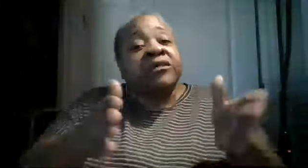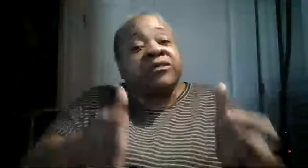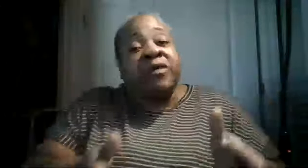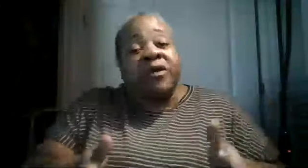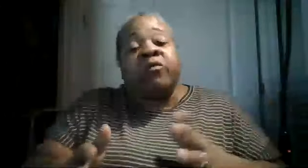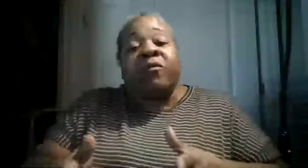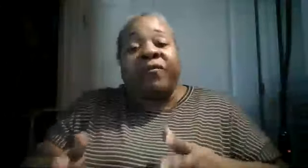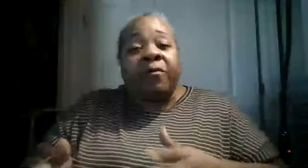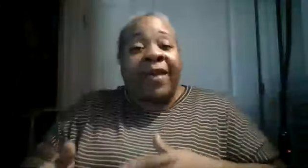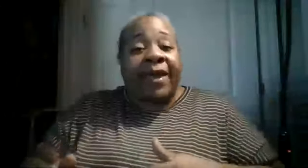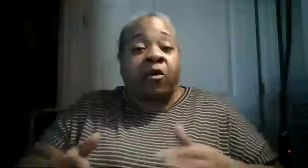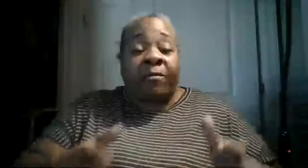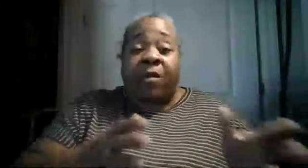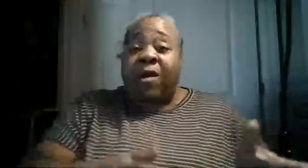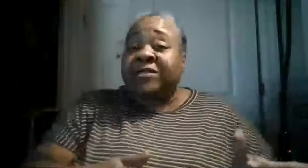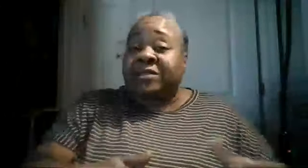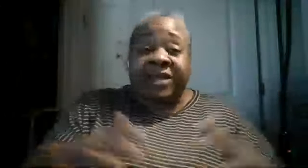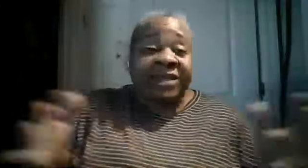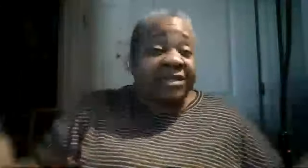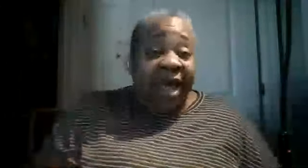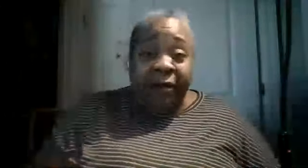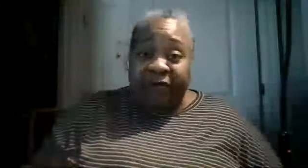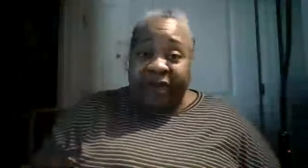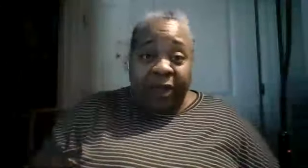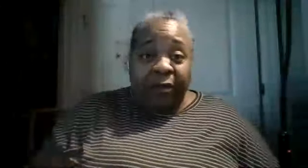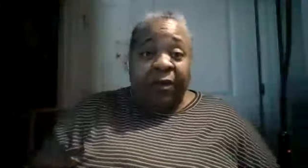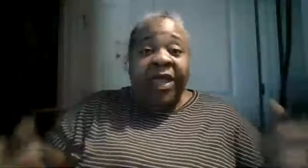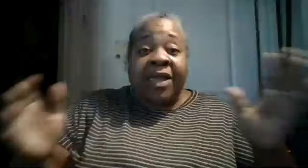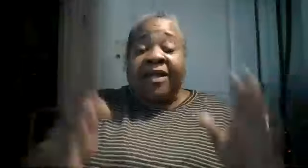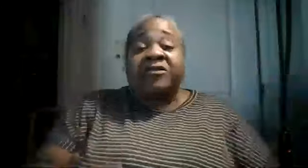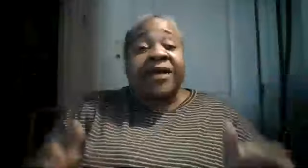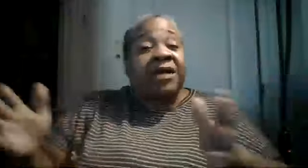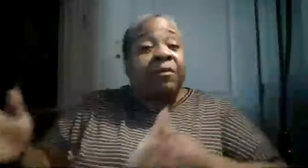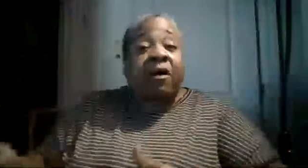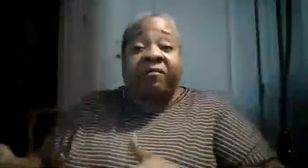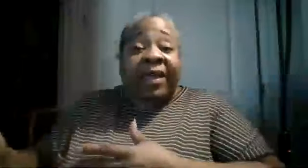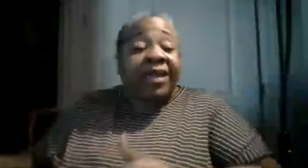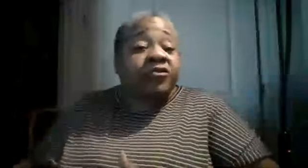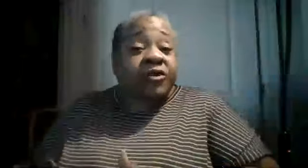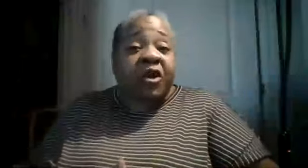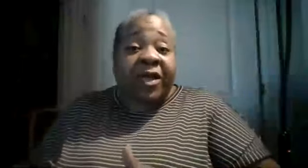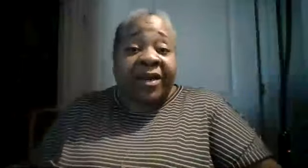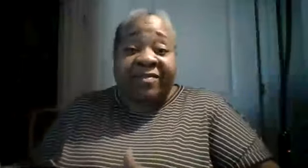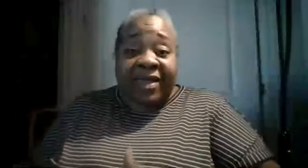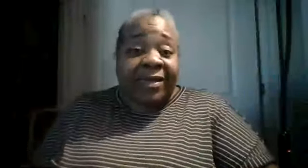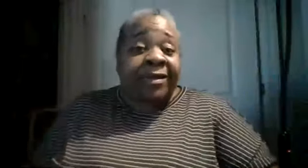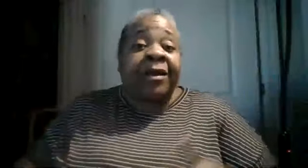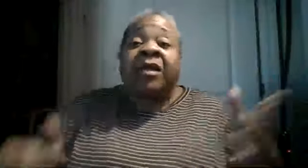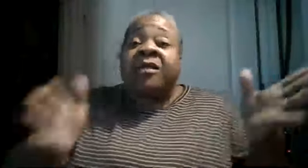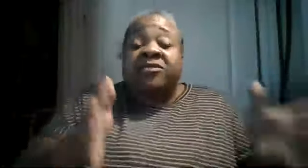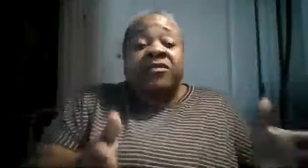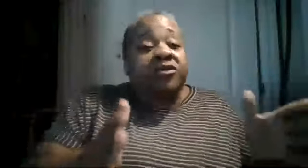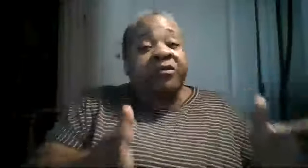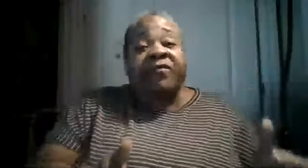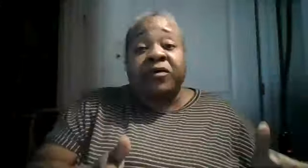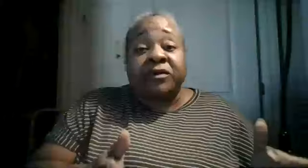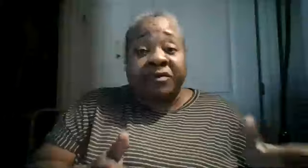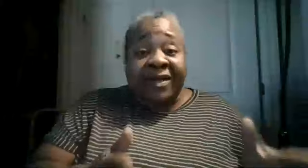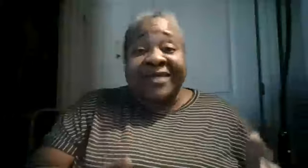so that you won't feel bad going back watching the entire video. And I try to keep all of my extra talking at the end so that you can focus on the lesson